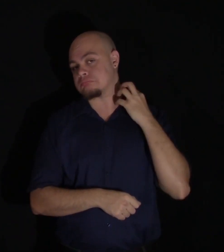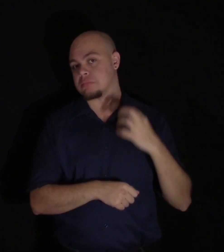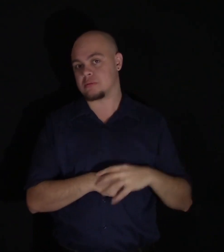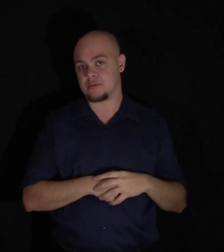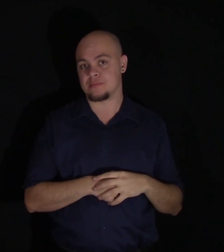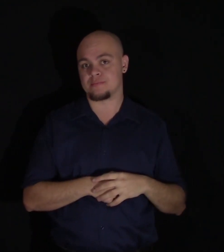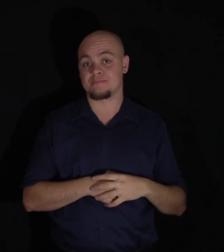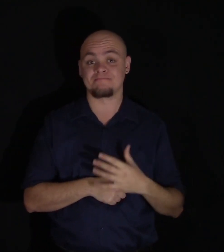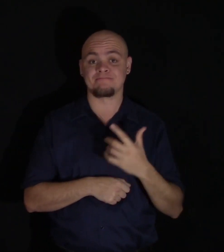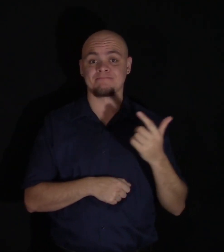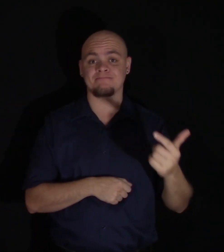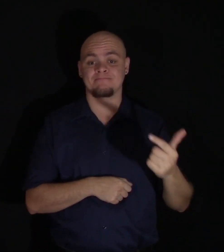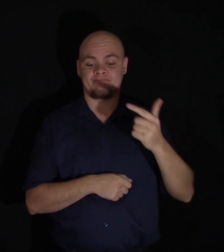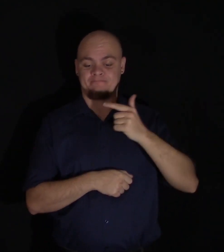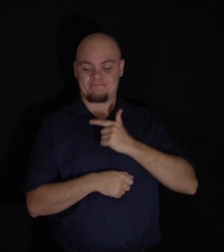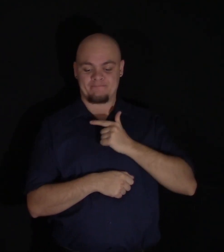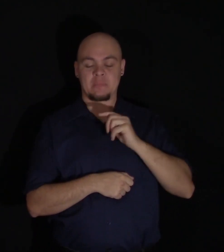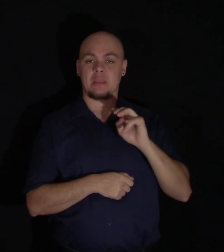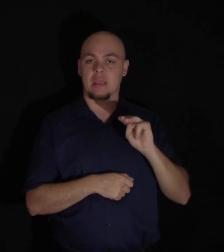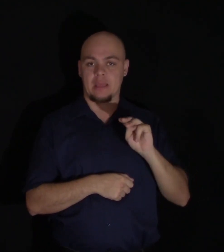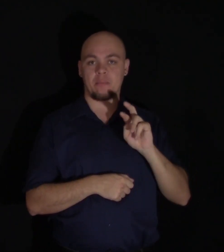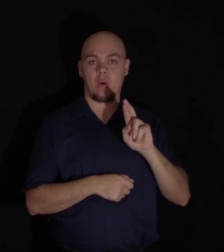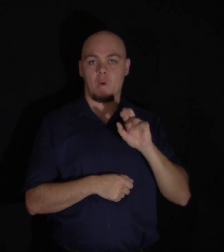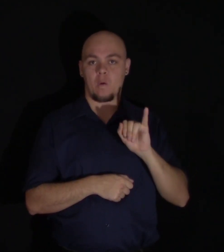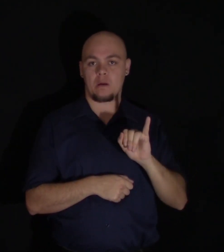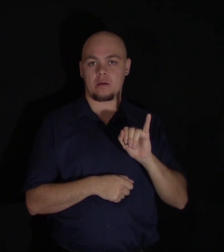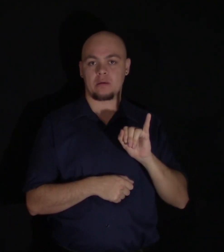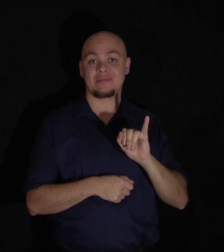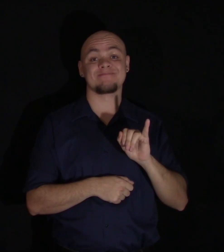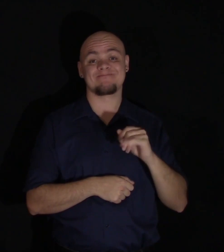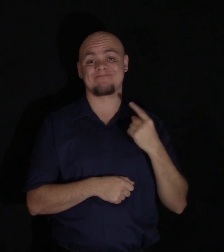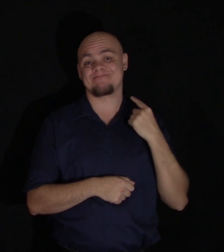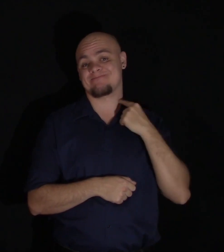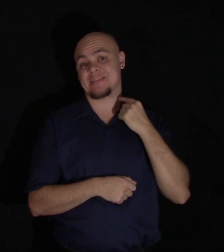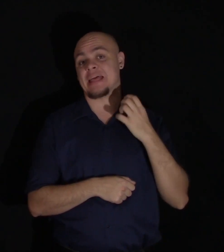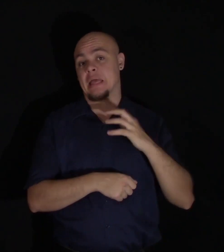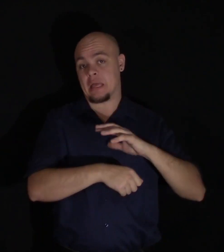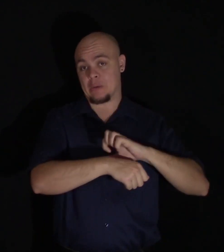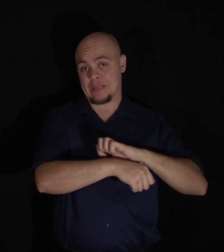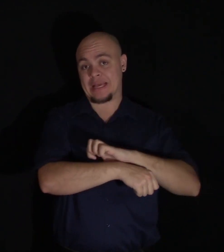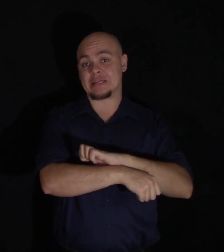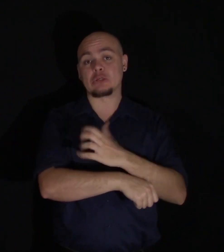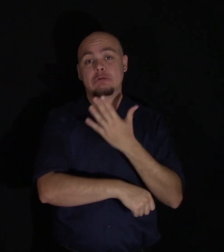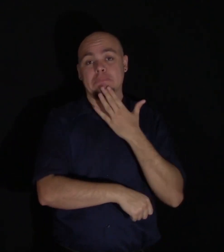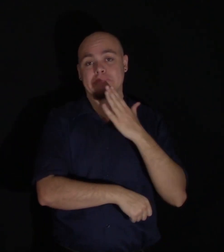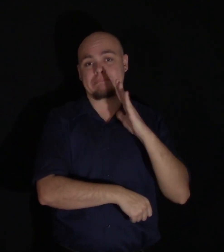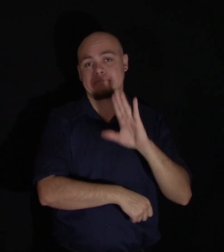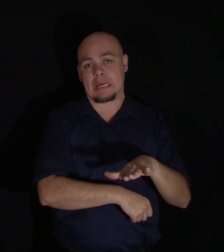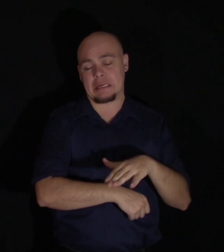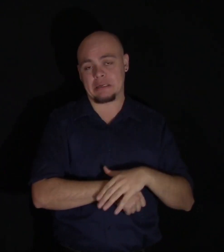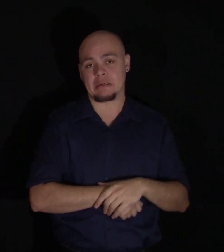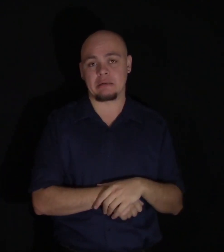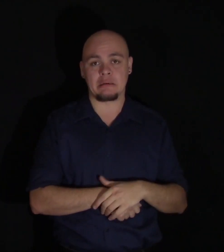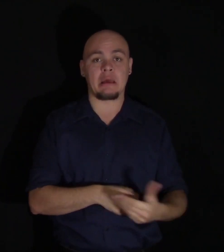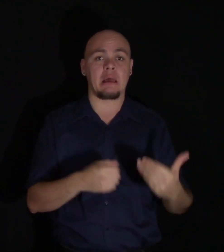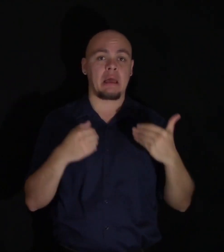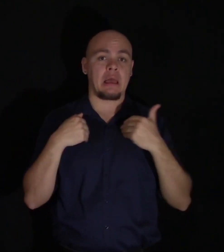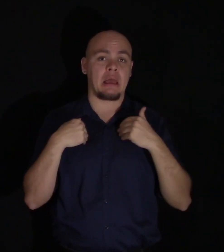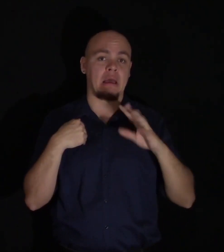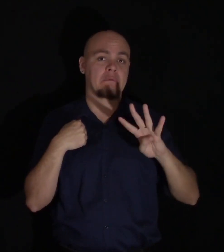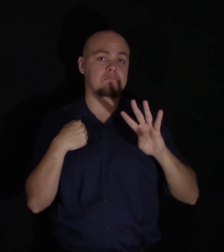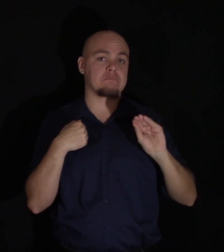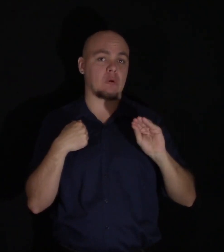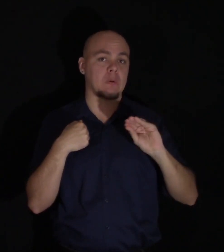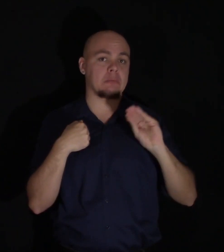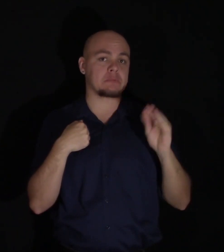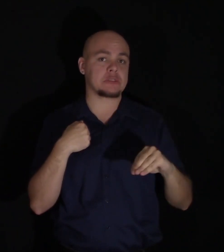And it was my turn in the MRI machine. It was cancer. It was the bad kind. I was told I had like a 40% chance